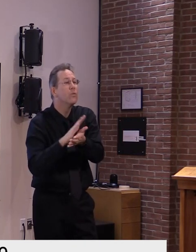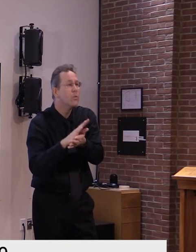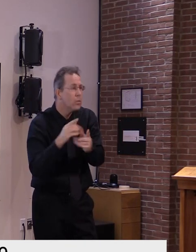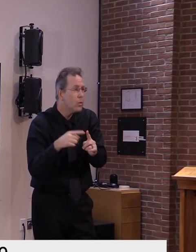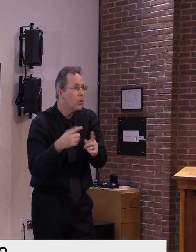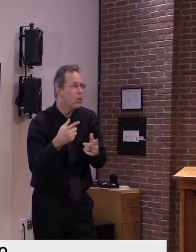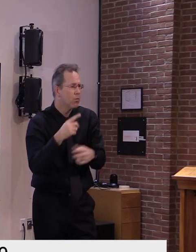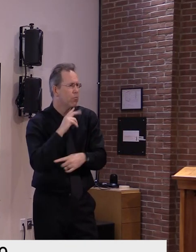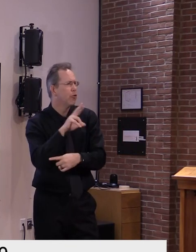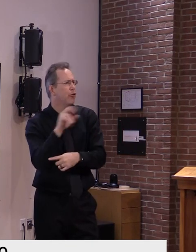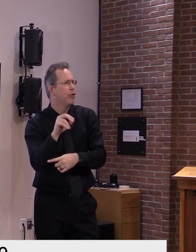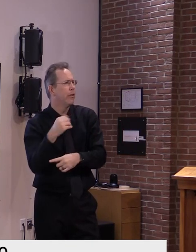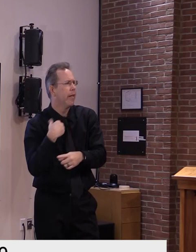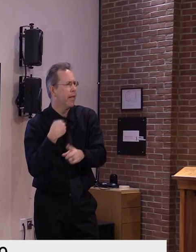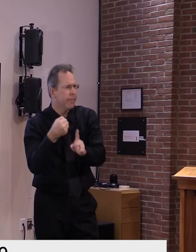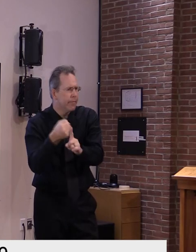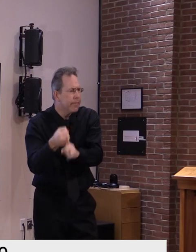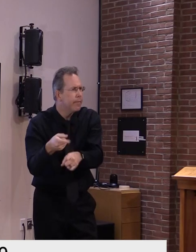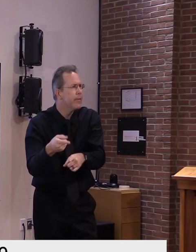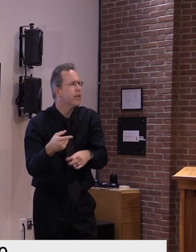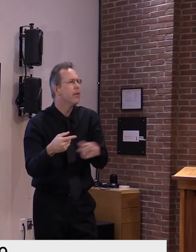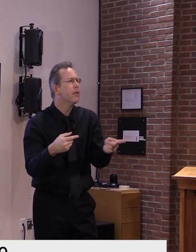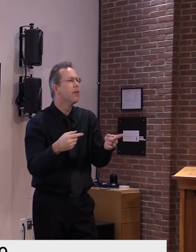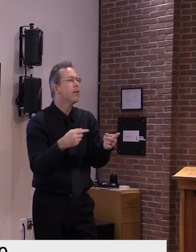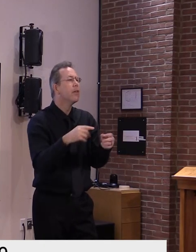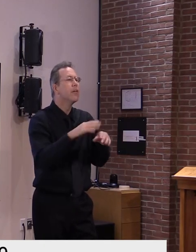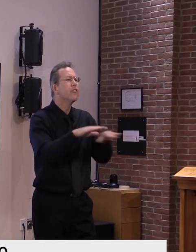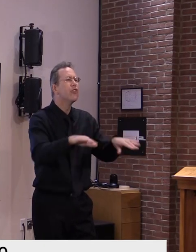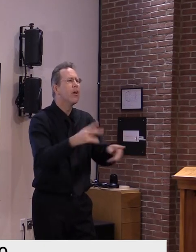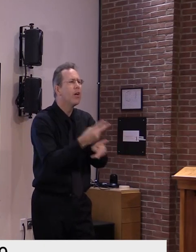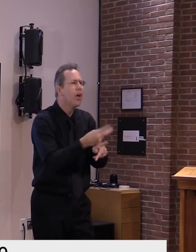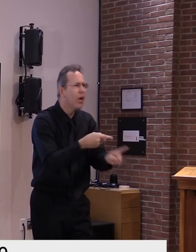6. Healthcare facilities, 45.